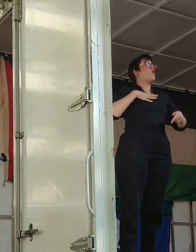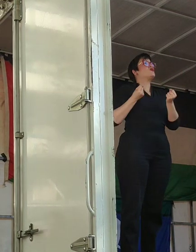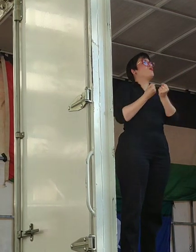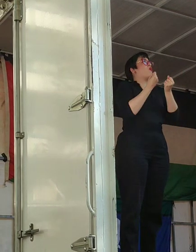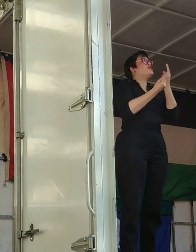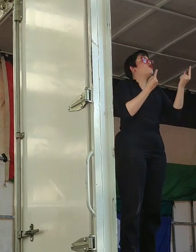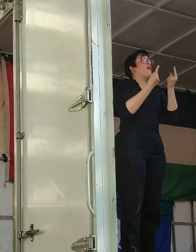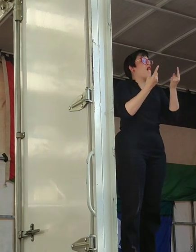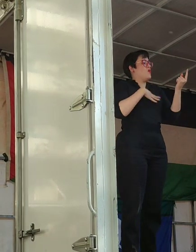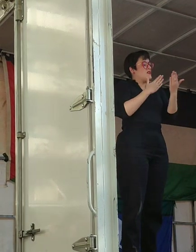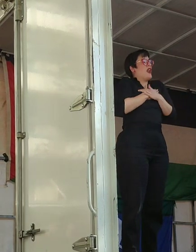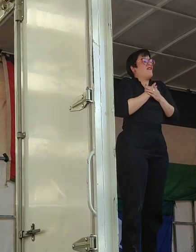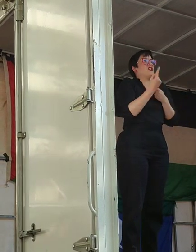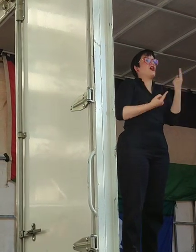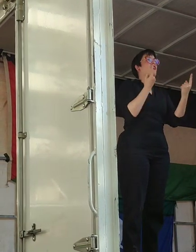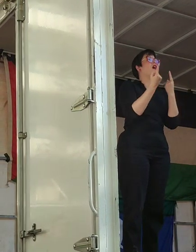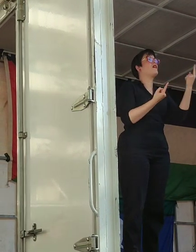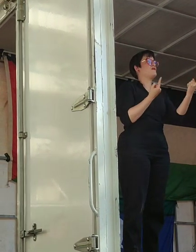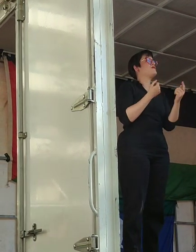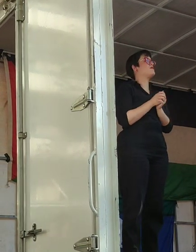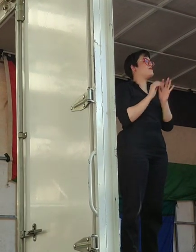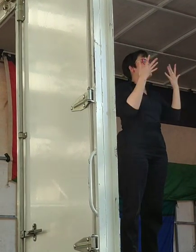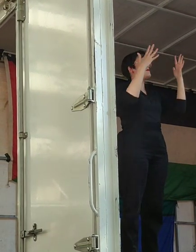and we love for each other.